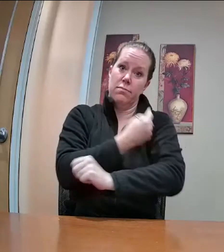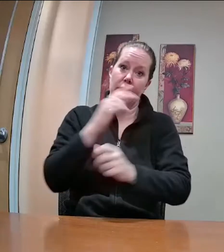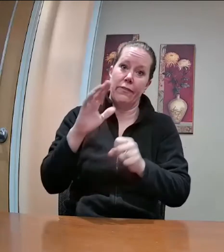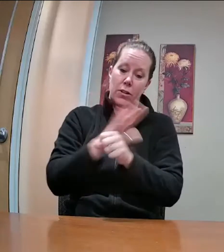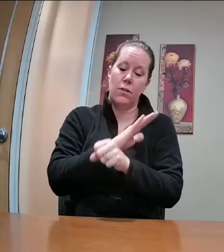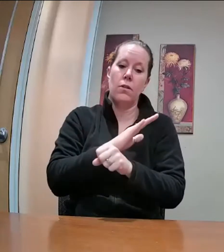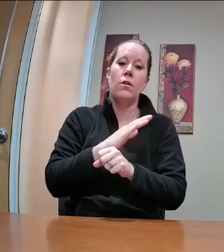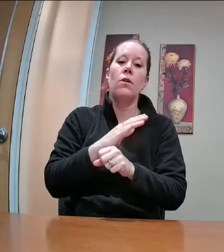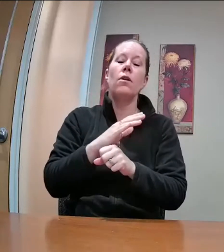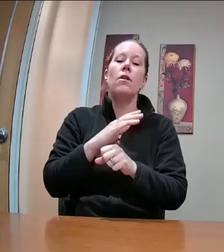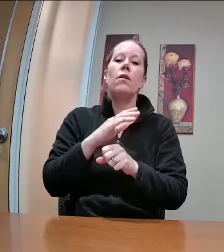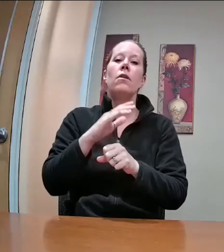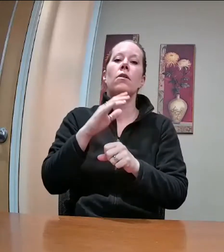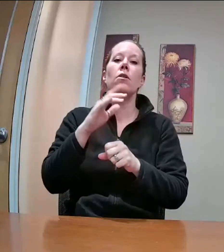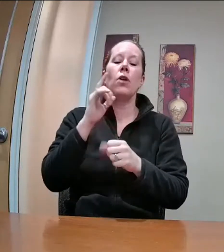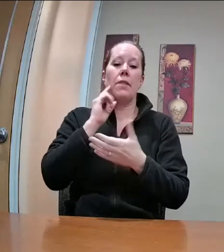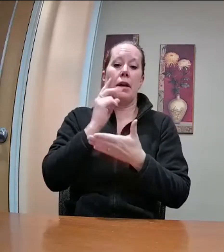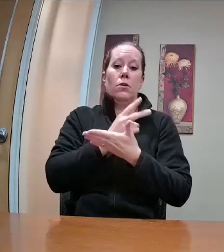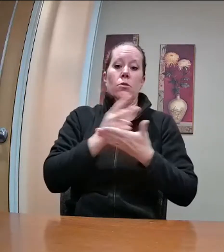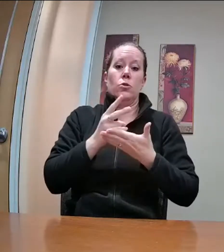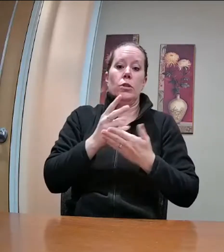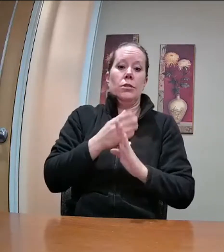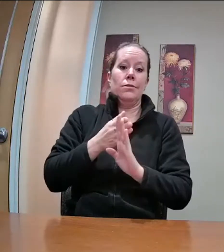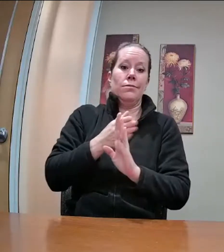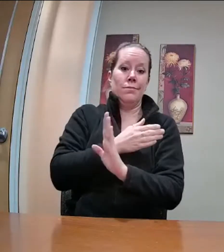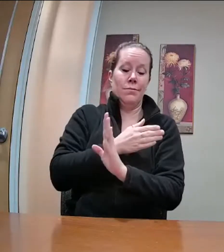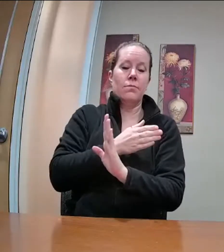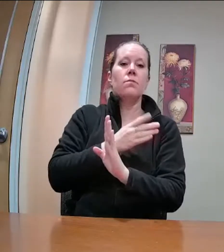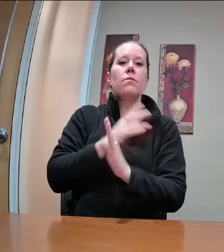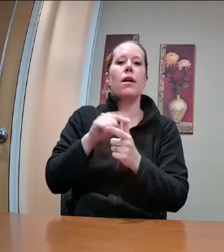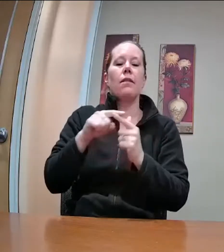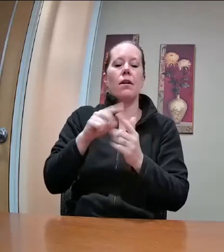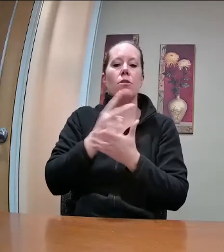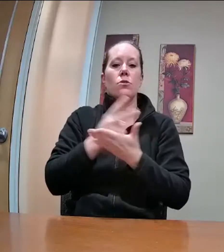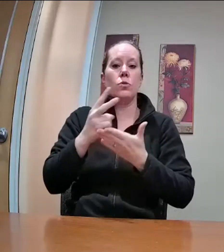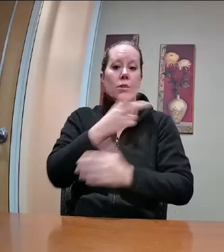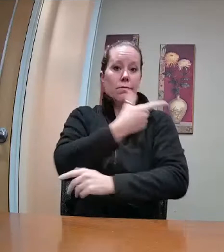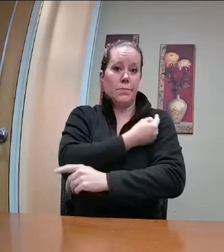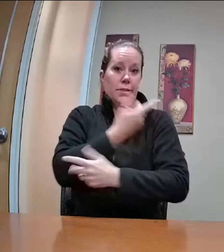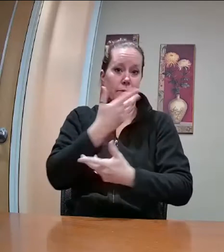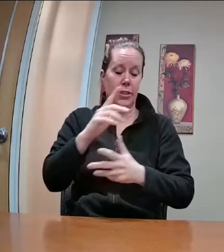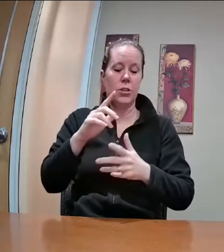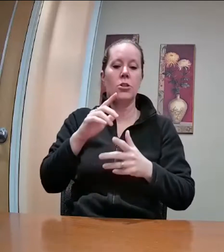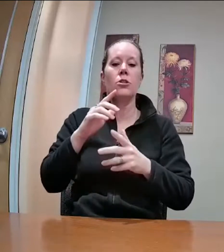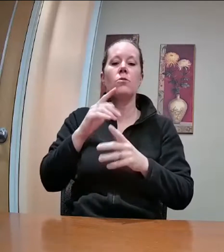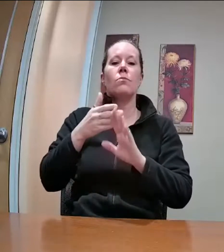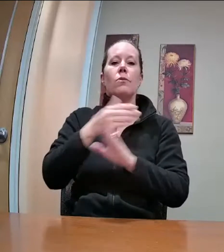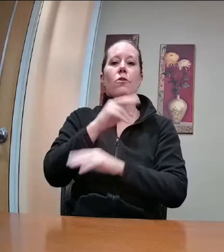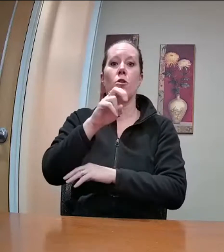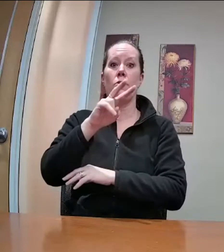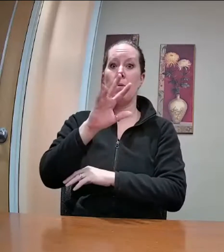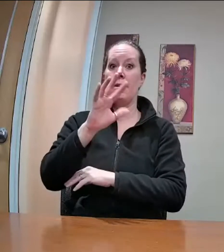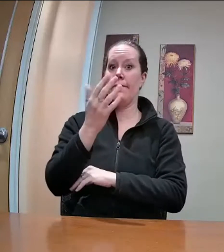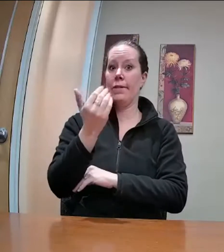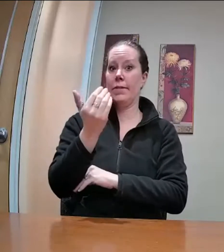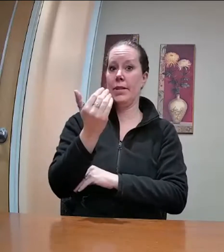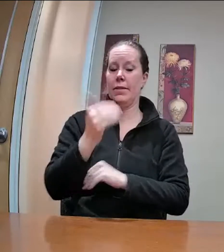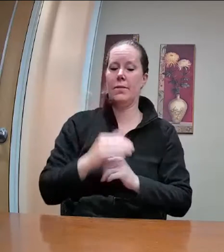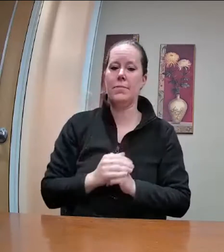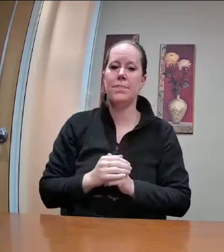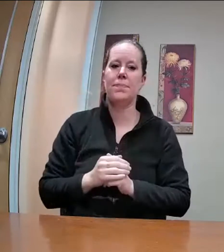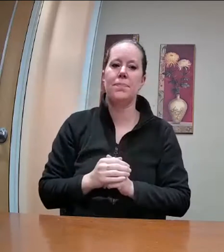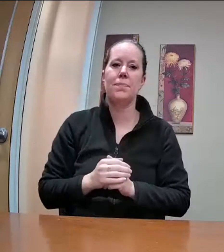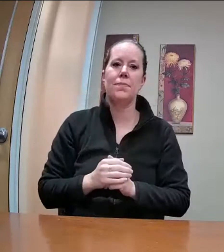with the definition of 2 weeks after your second dose by November 15th.